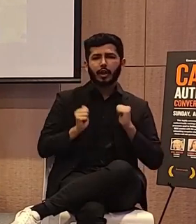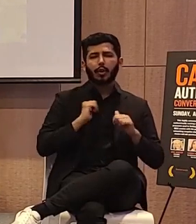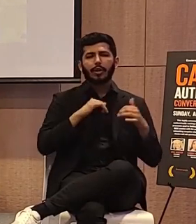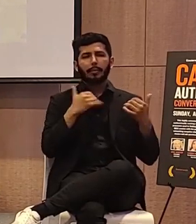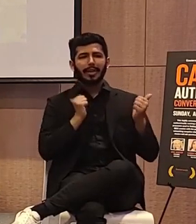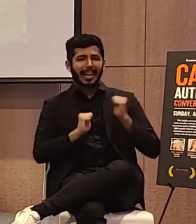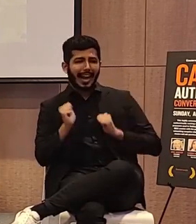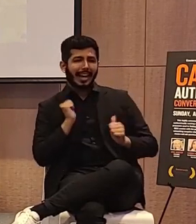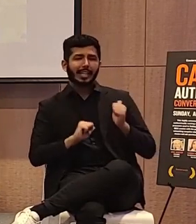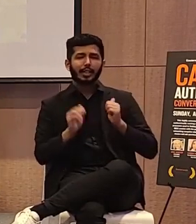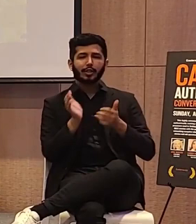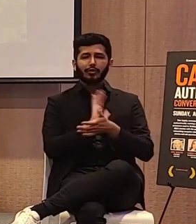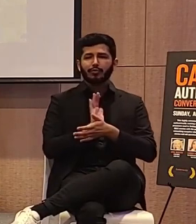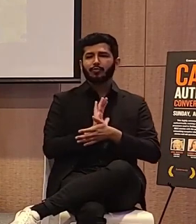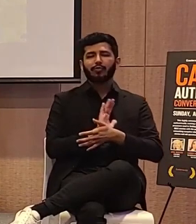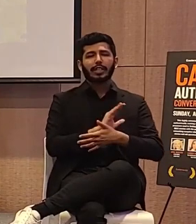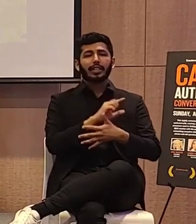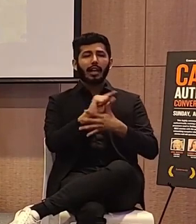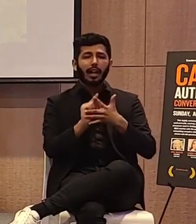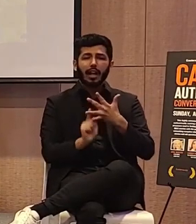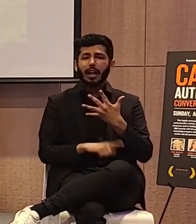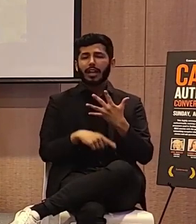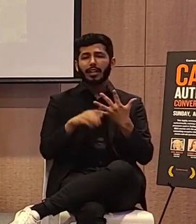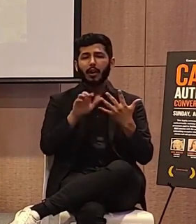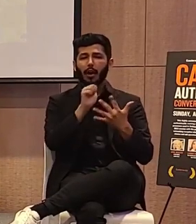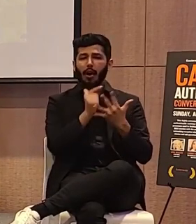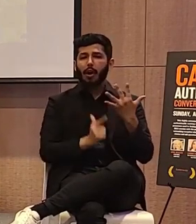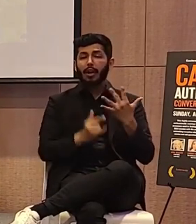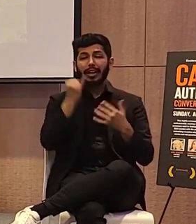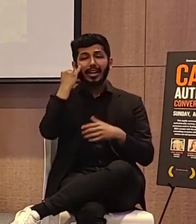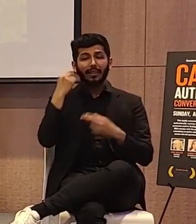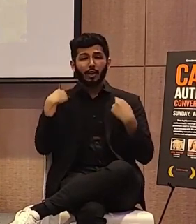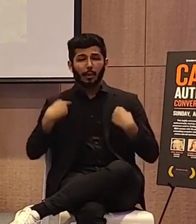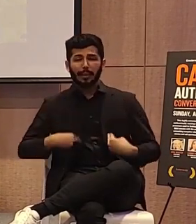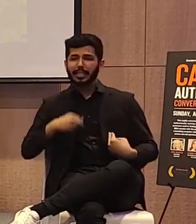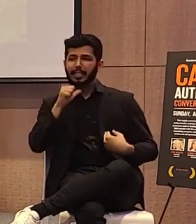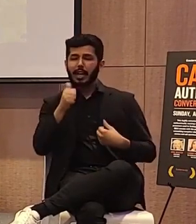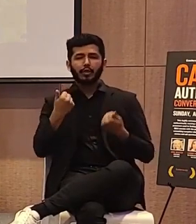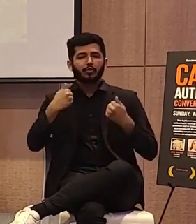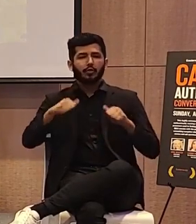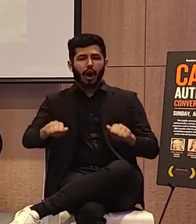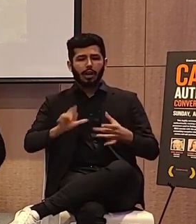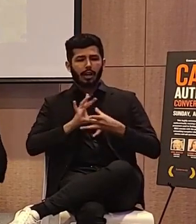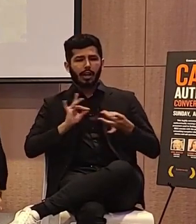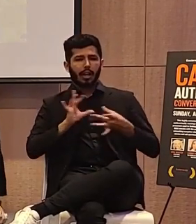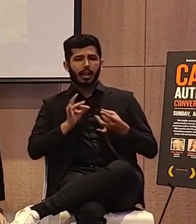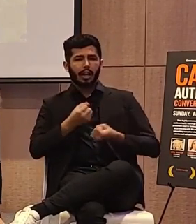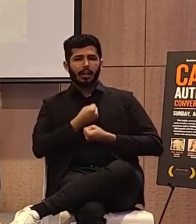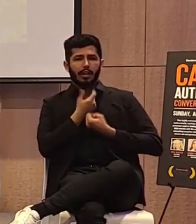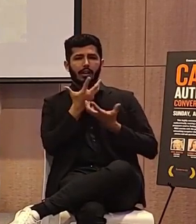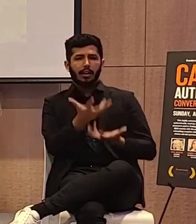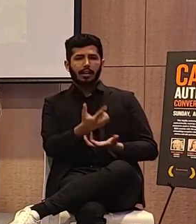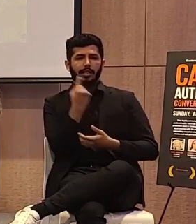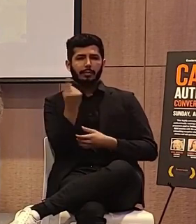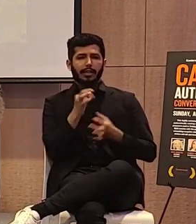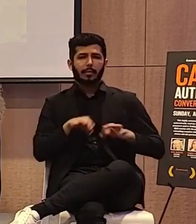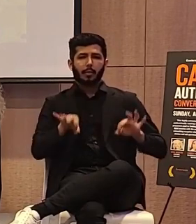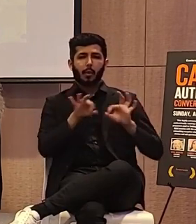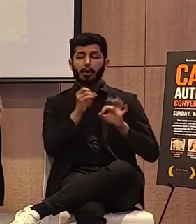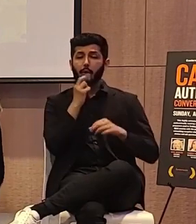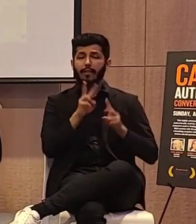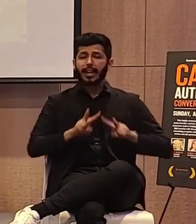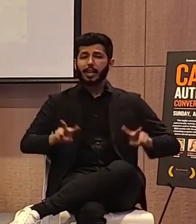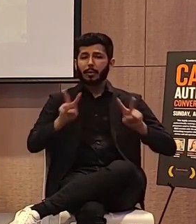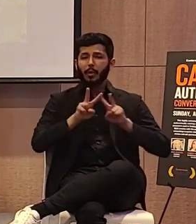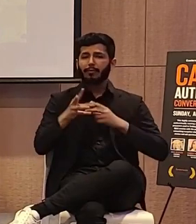books, paintings, and all the rest if human beings weren't trying to tell one another something important or valuable about the